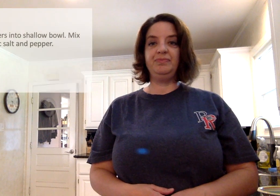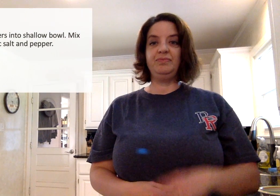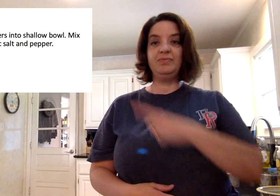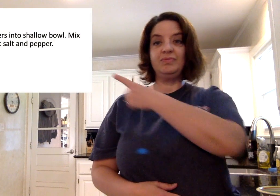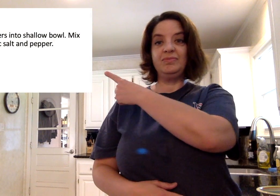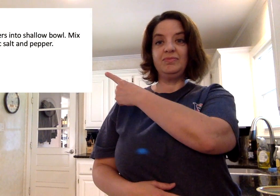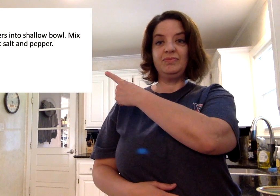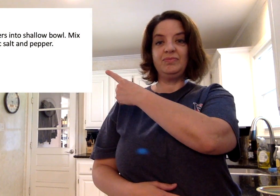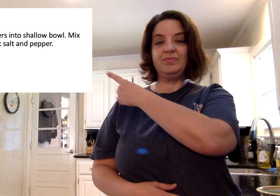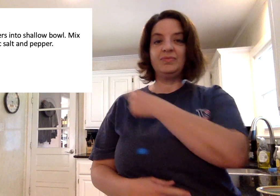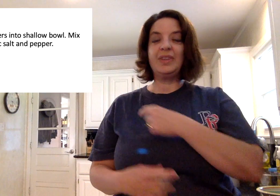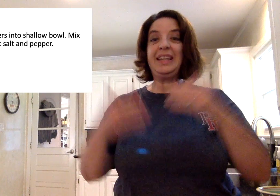pepper.